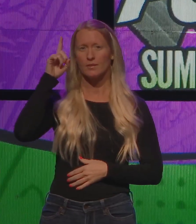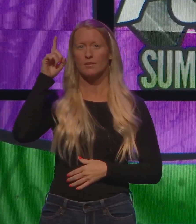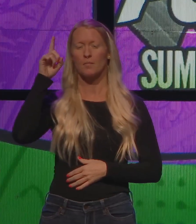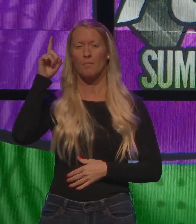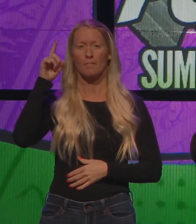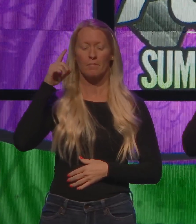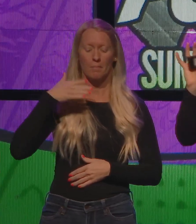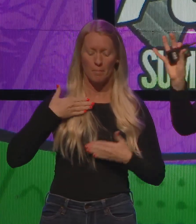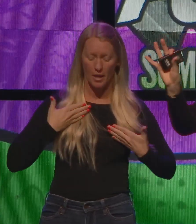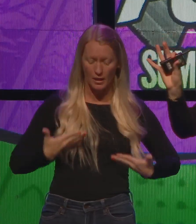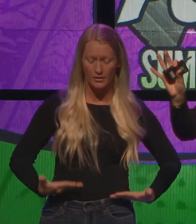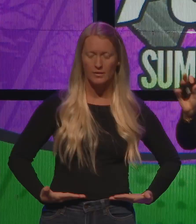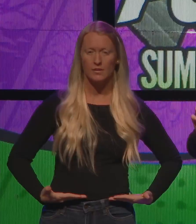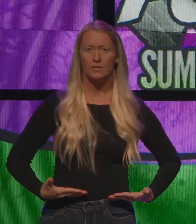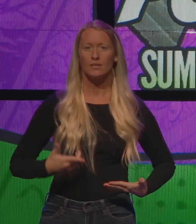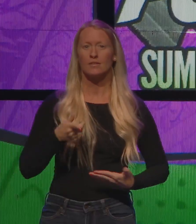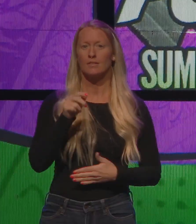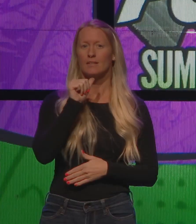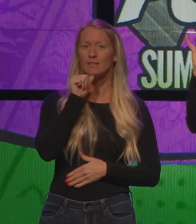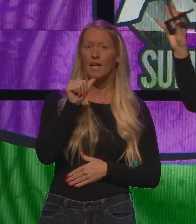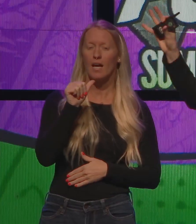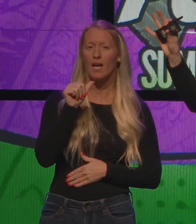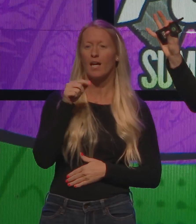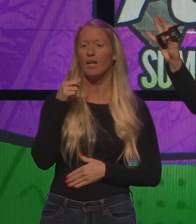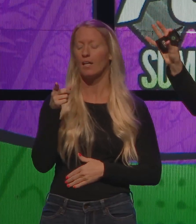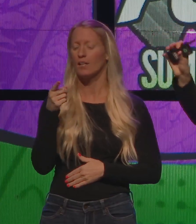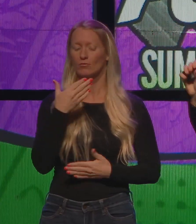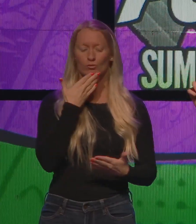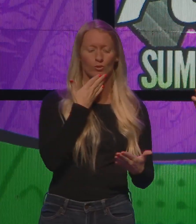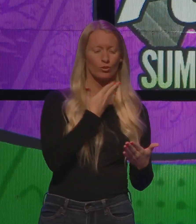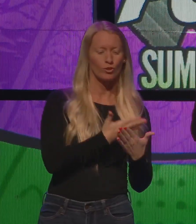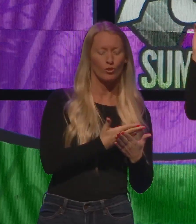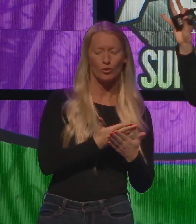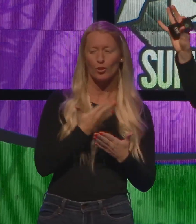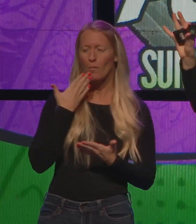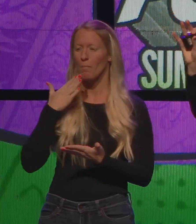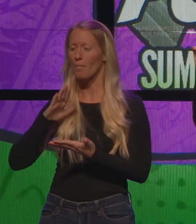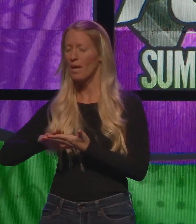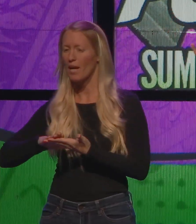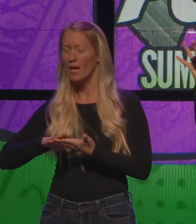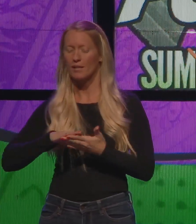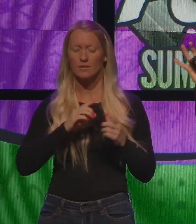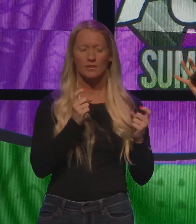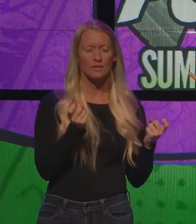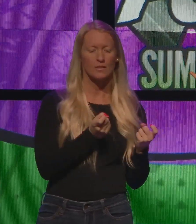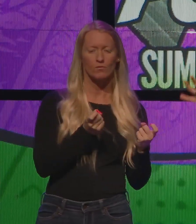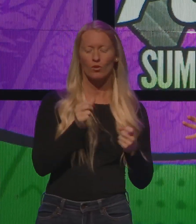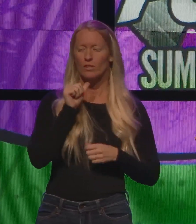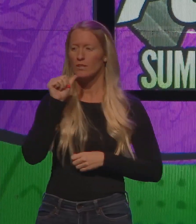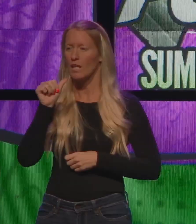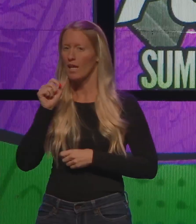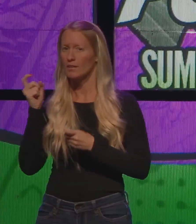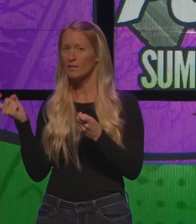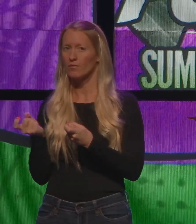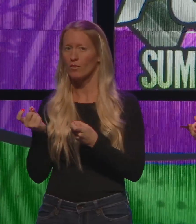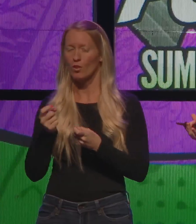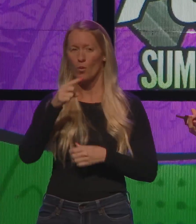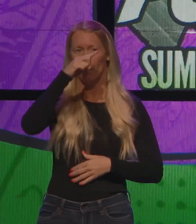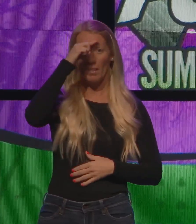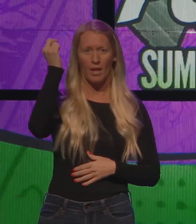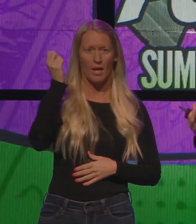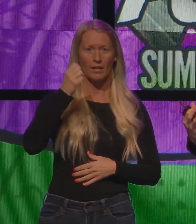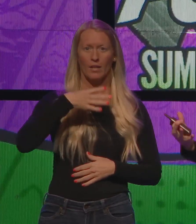not this binary, good, bad, sinful, not sinful, black and white experience. That's